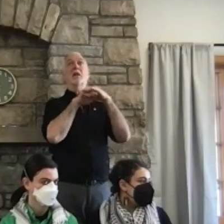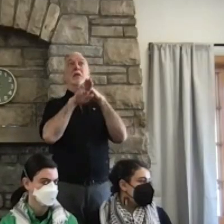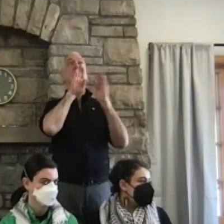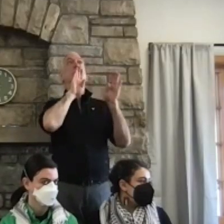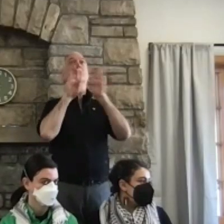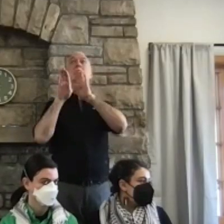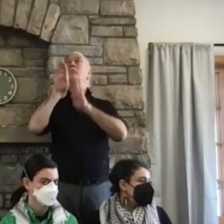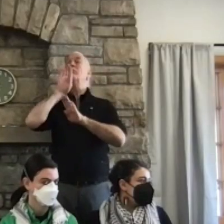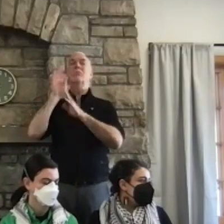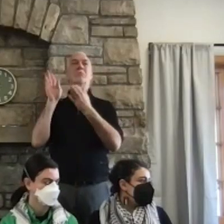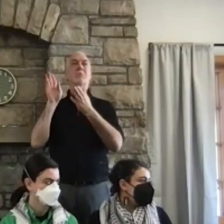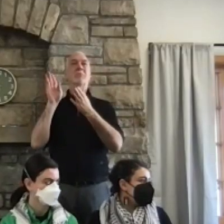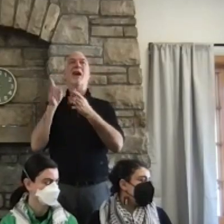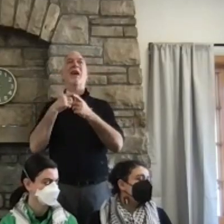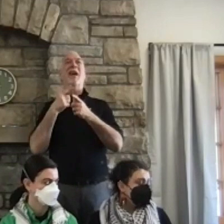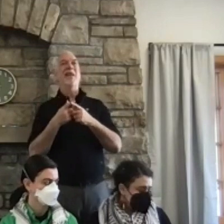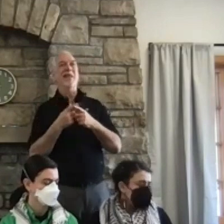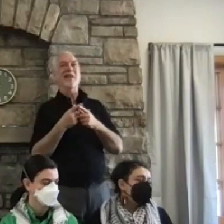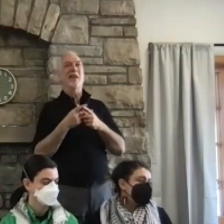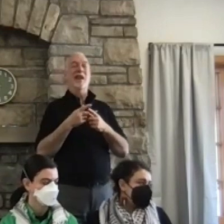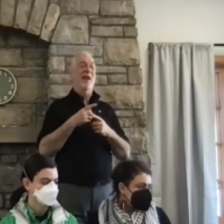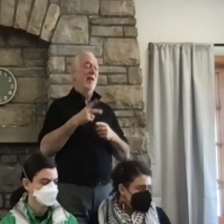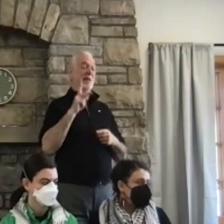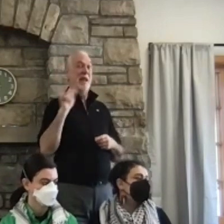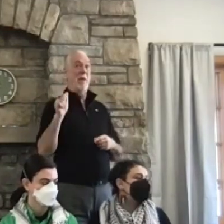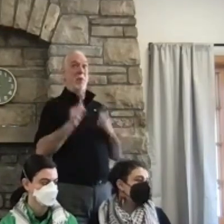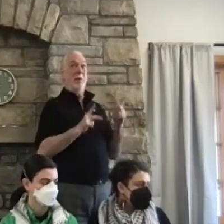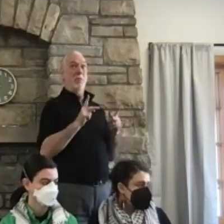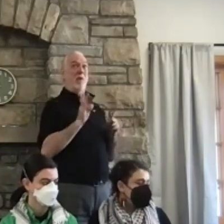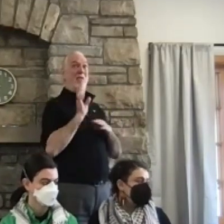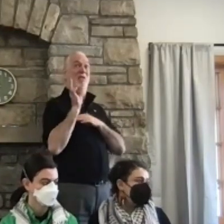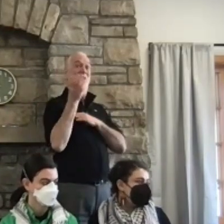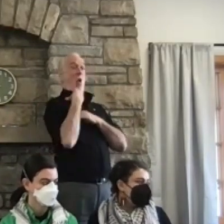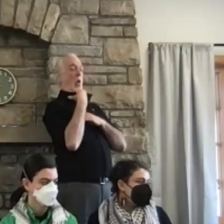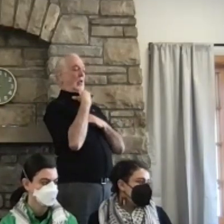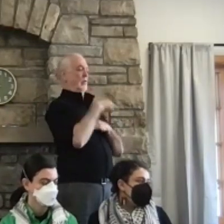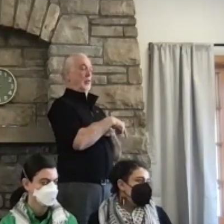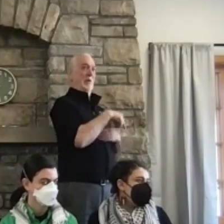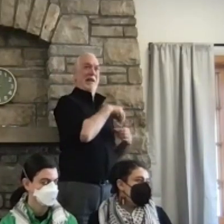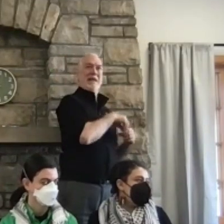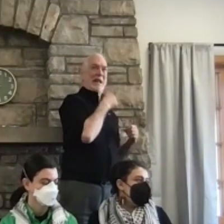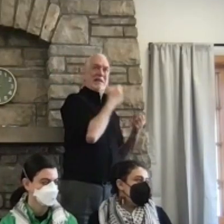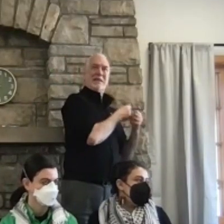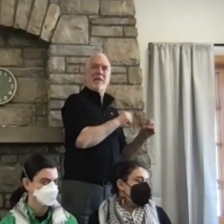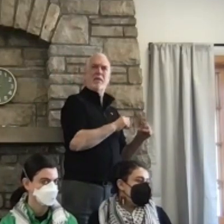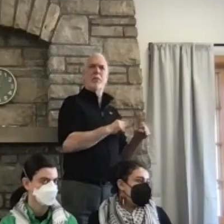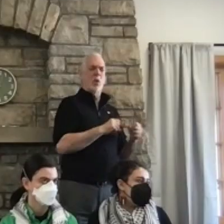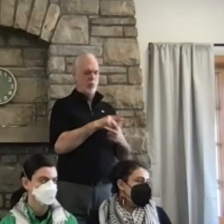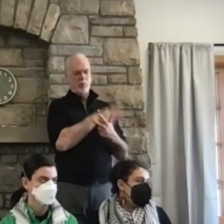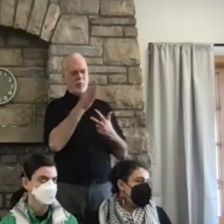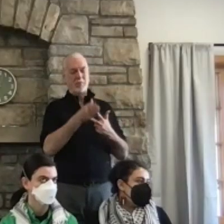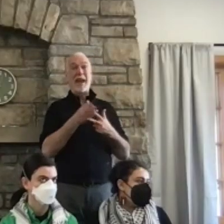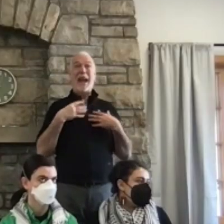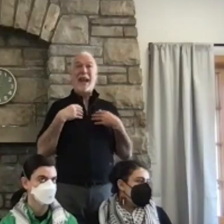often forced into unsafe situations. Safety is essential for healing, emotional and